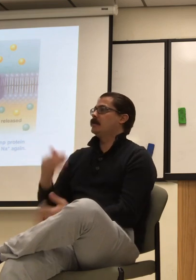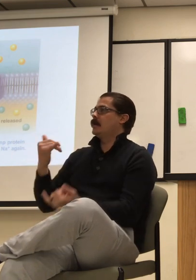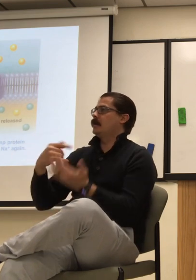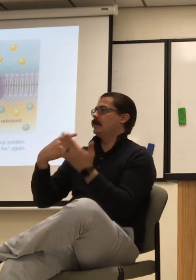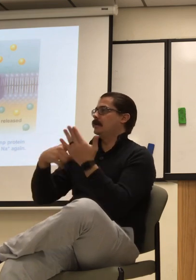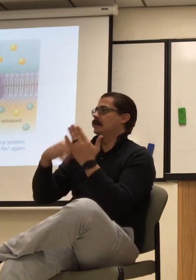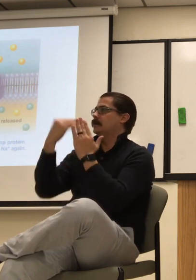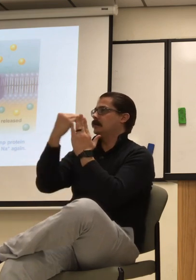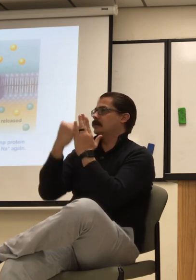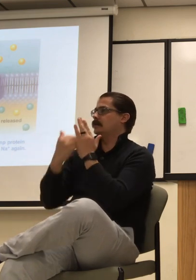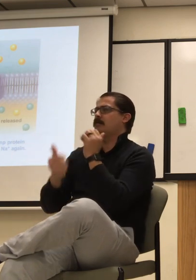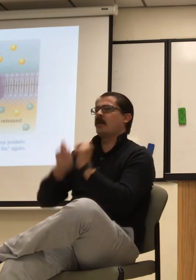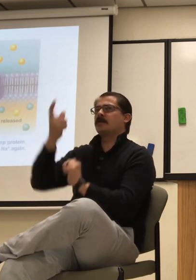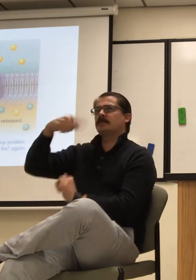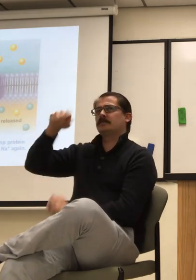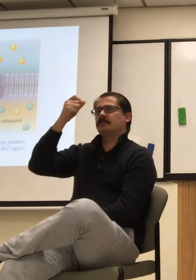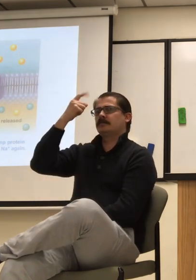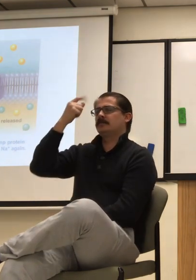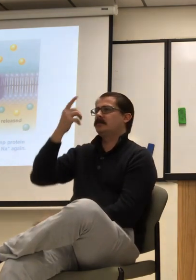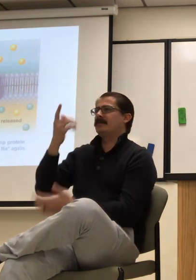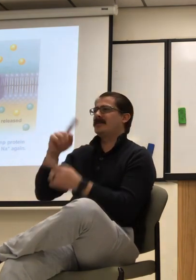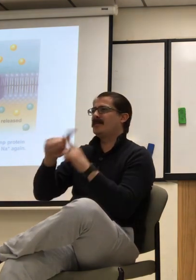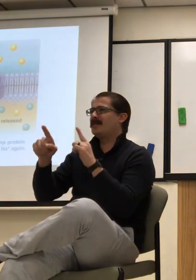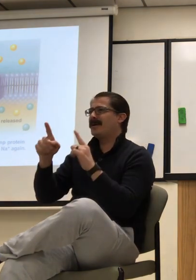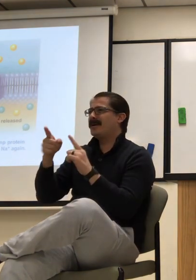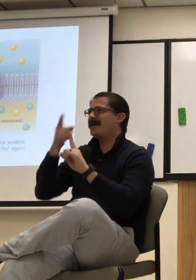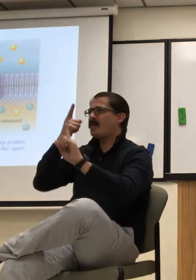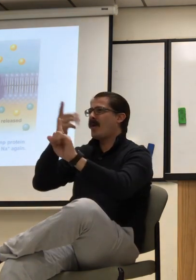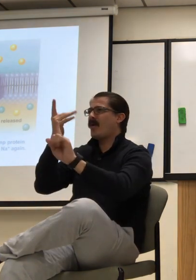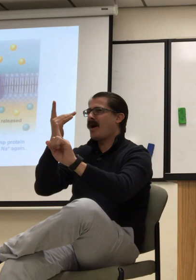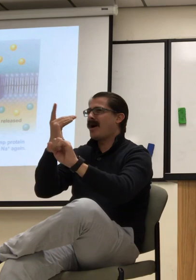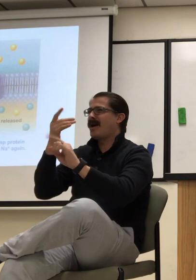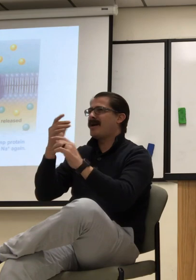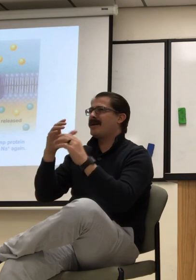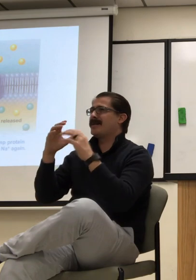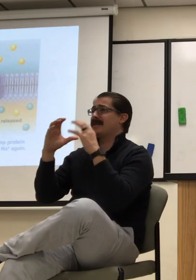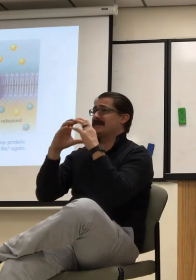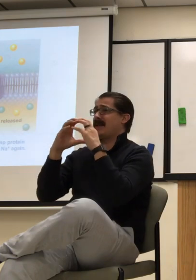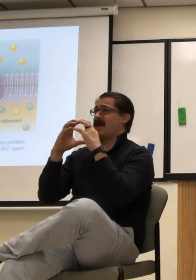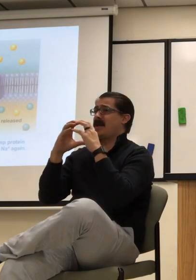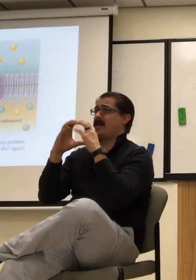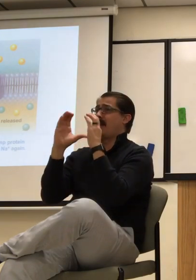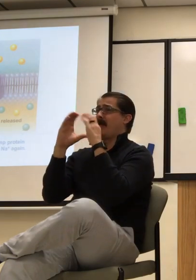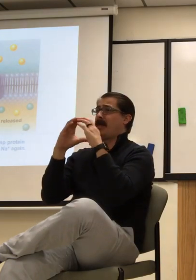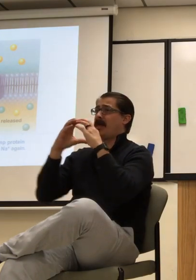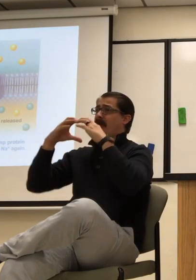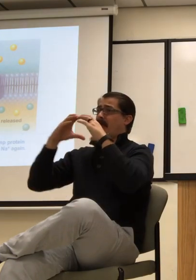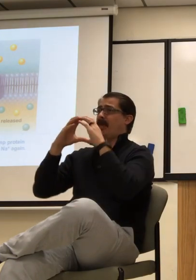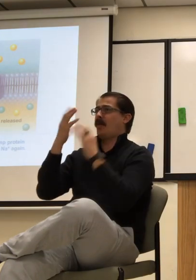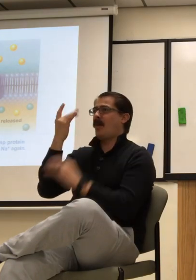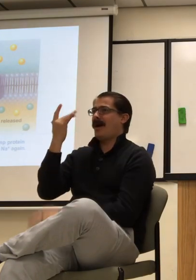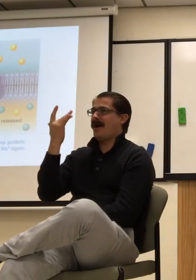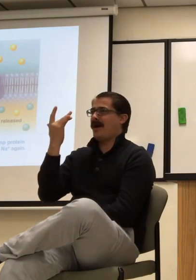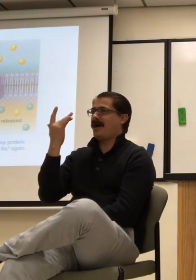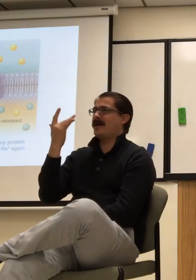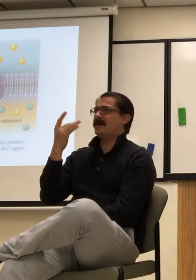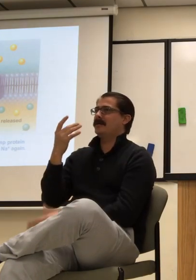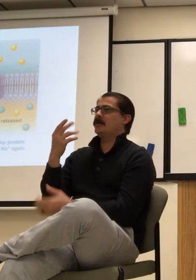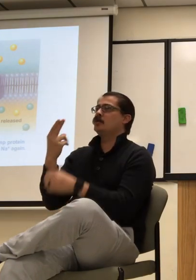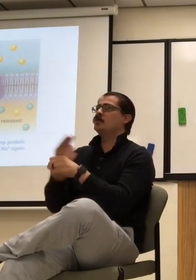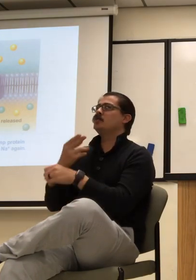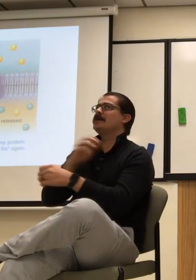think most of you could follow that, but what's the point? Why is the cell expending its very valuable currency to do